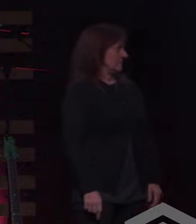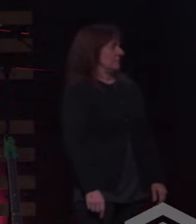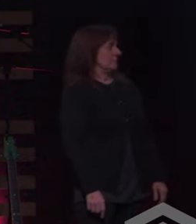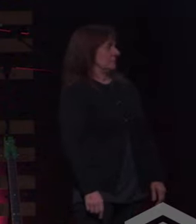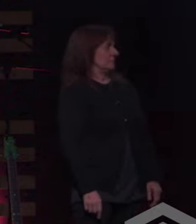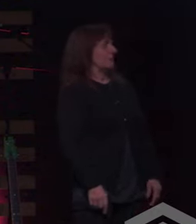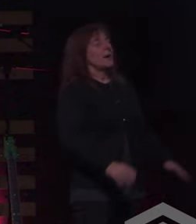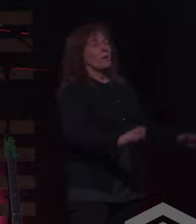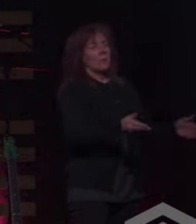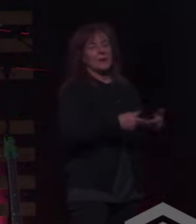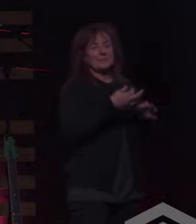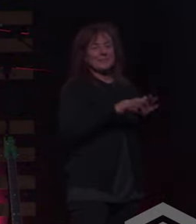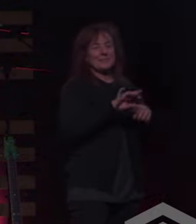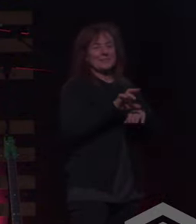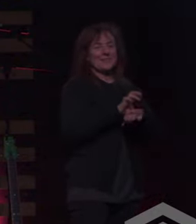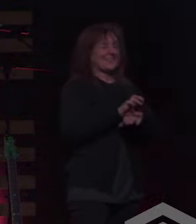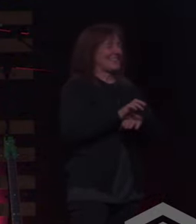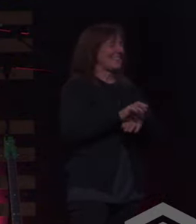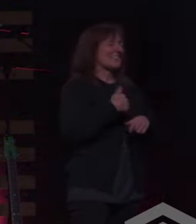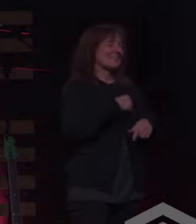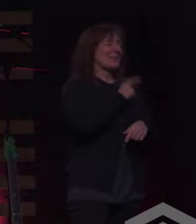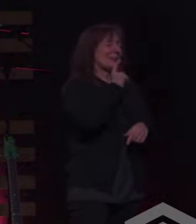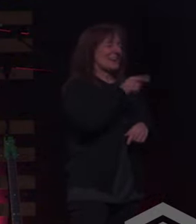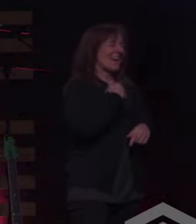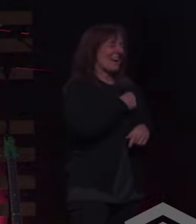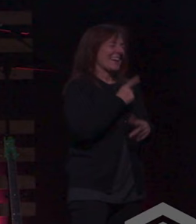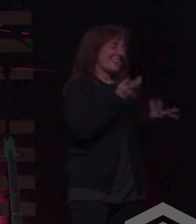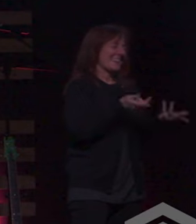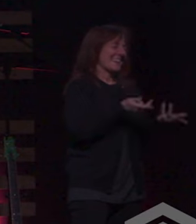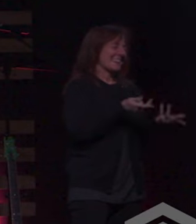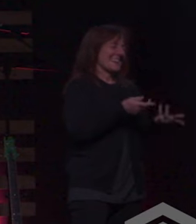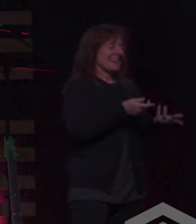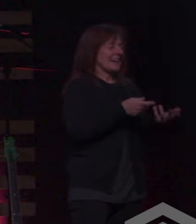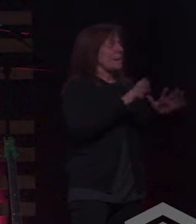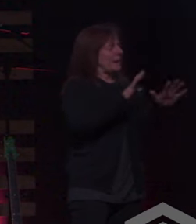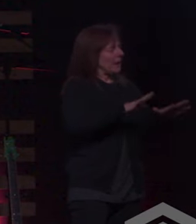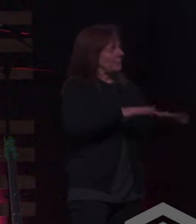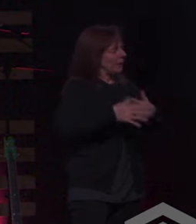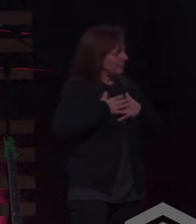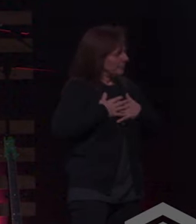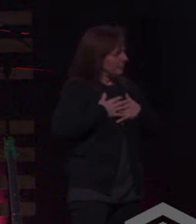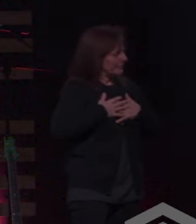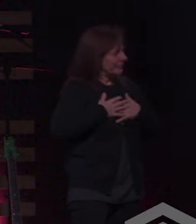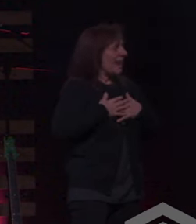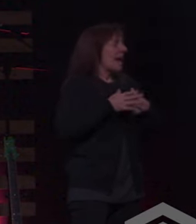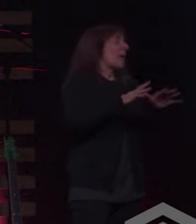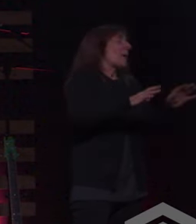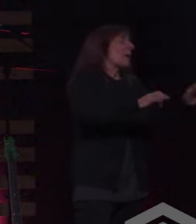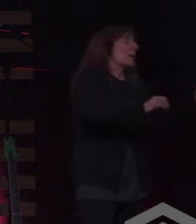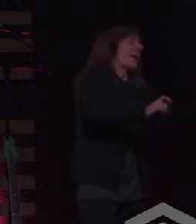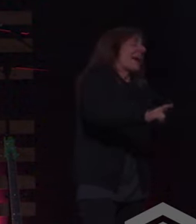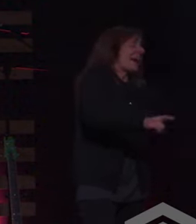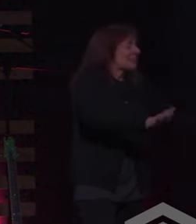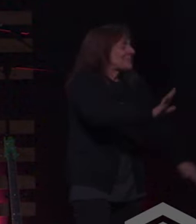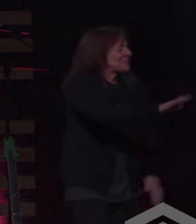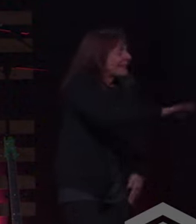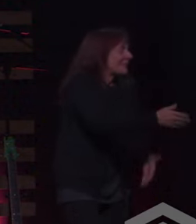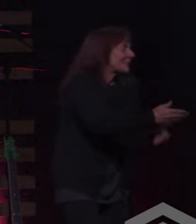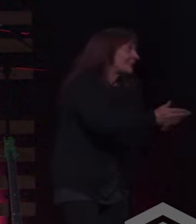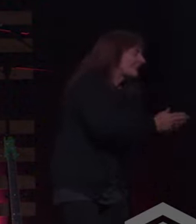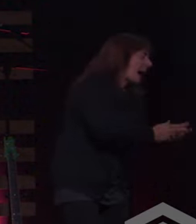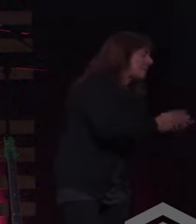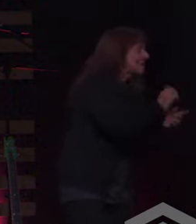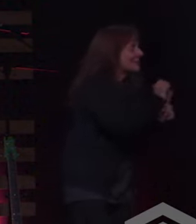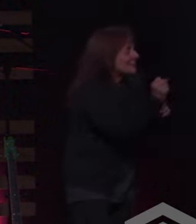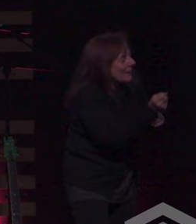Welcome to Simple Church. If you don't know us, this is who we are. We're not going to dumb down God's word to be like, well, there are some